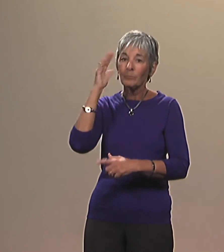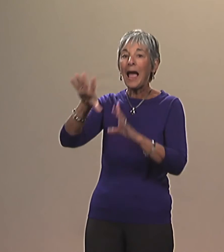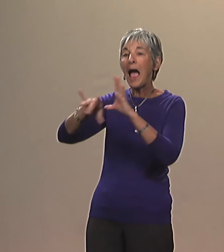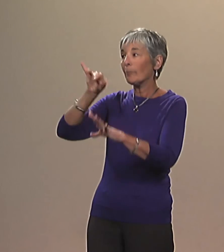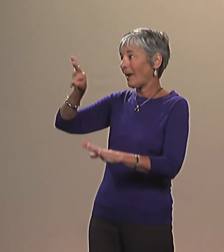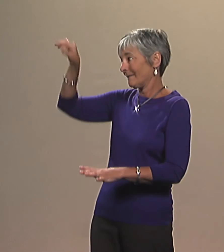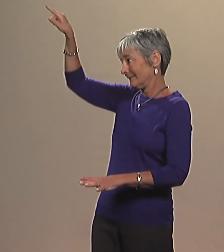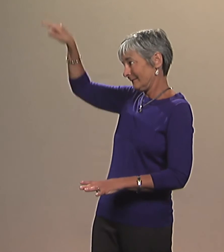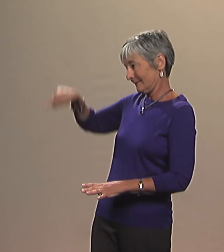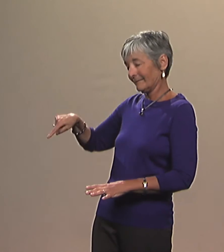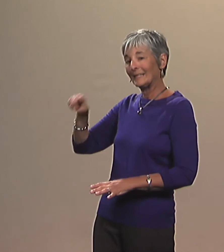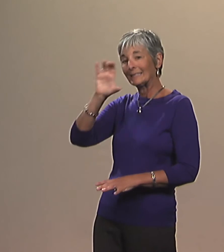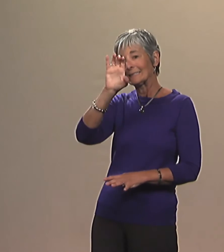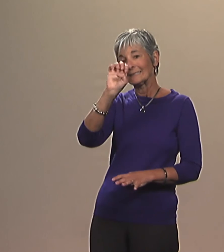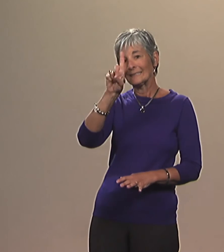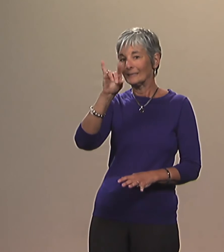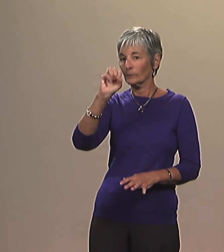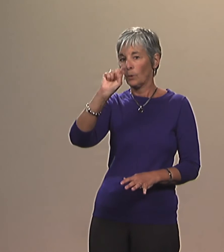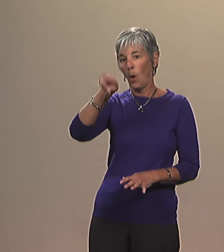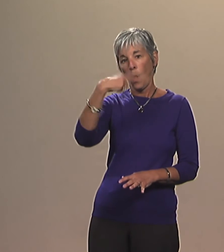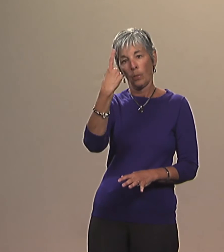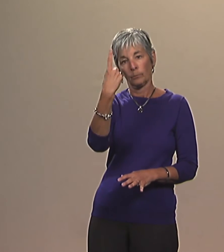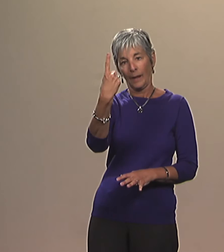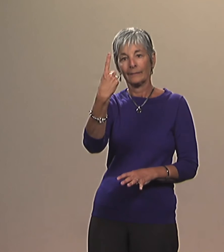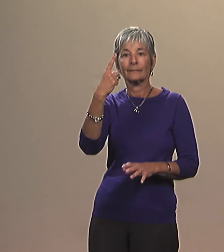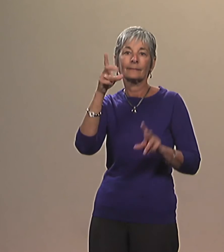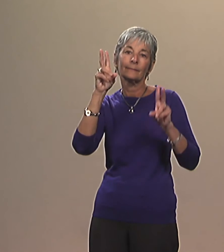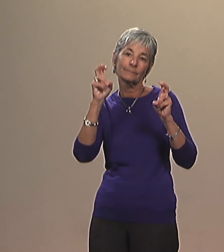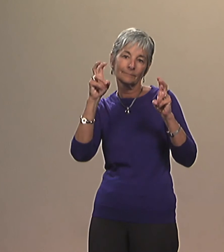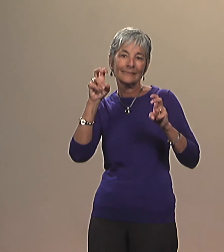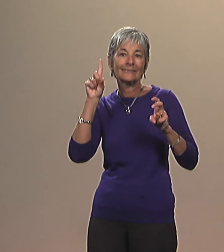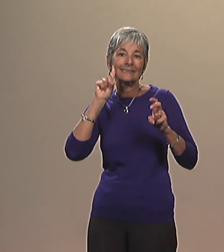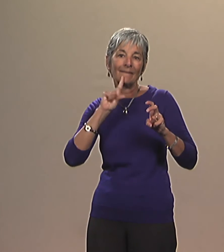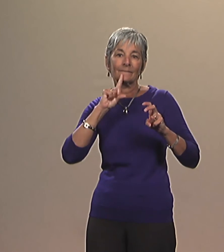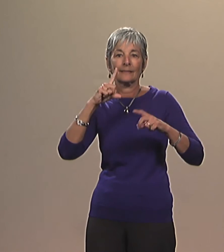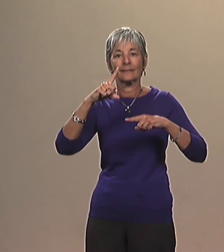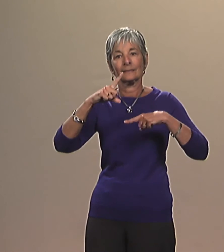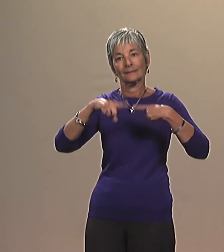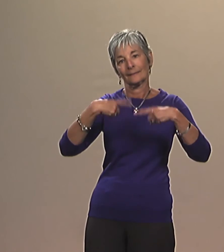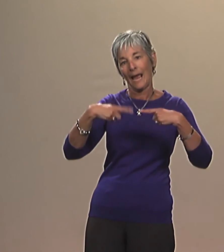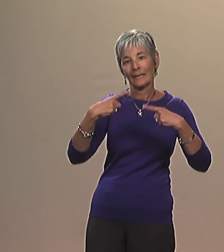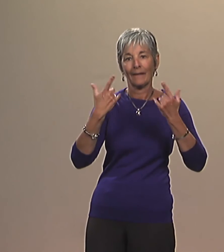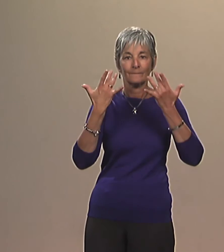I know on that list there's only one signing-friendly organization, the CED.